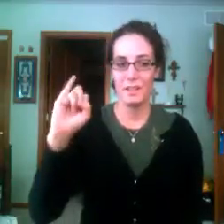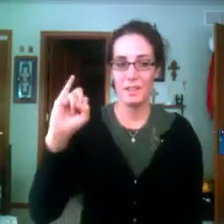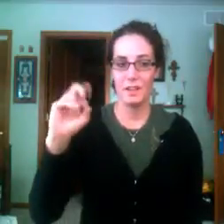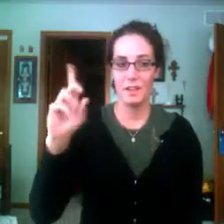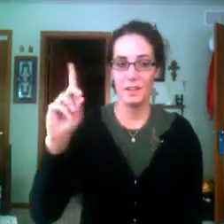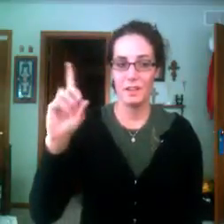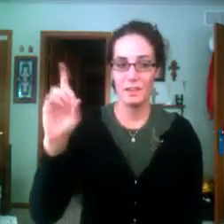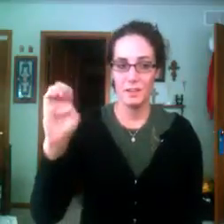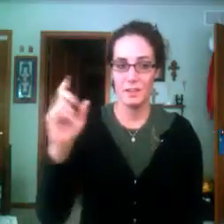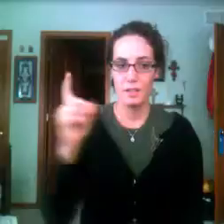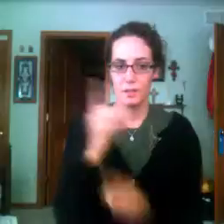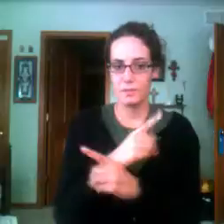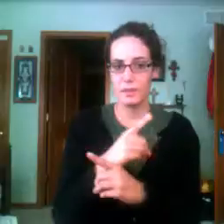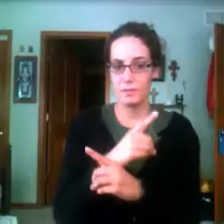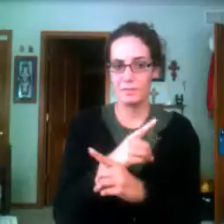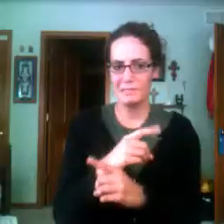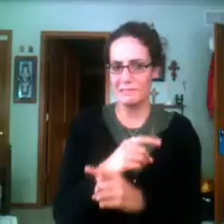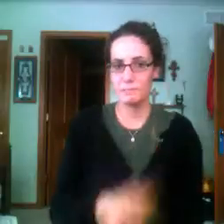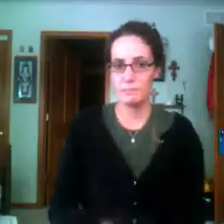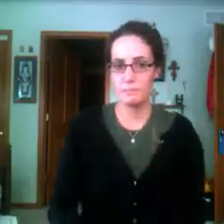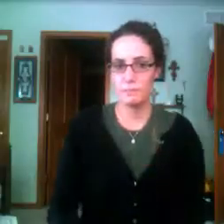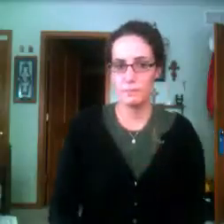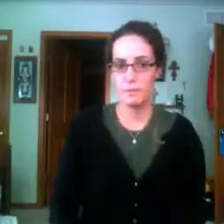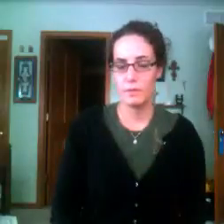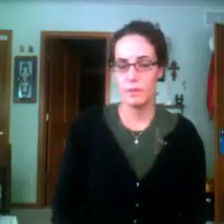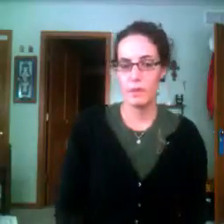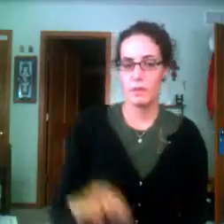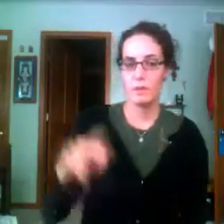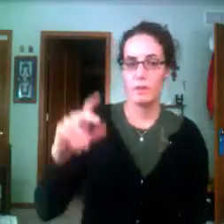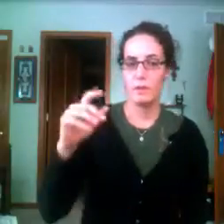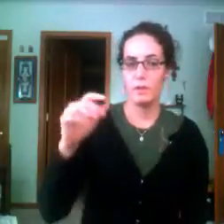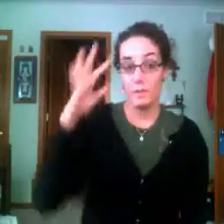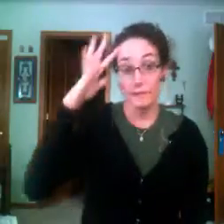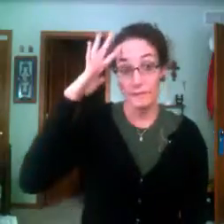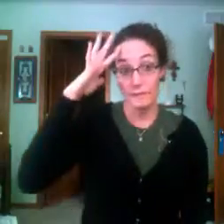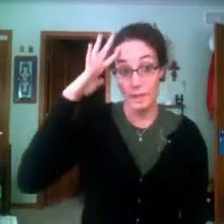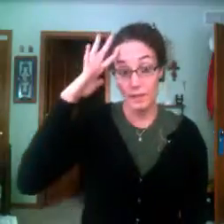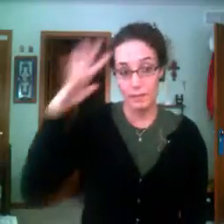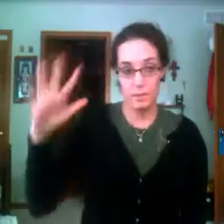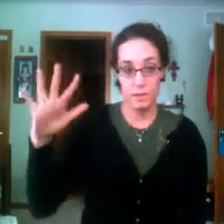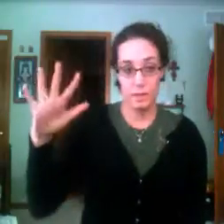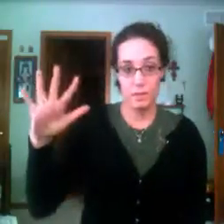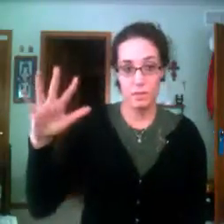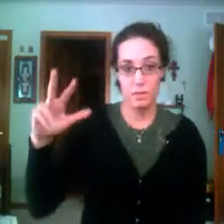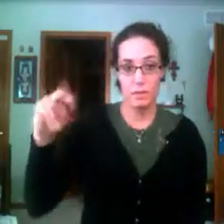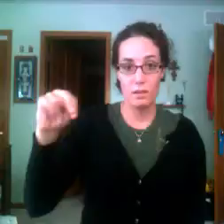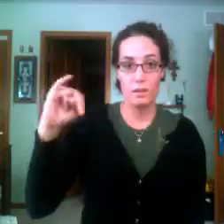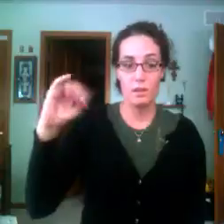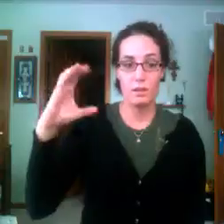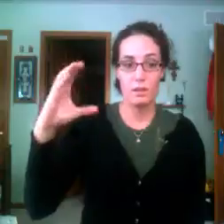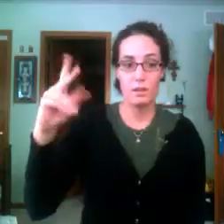this is a nickel. It's worth 5 cents. Well, 5 cents can be represented with